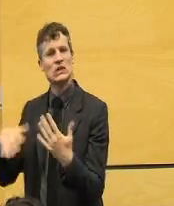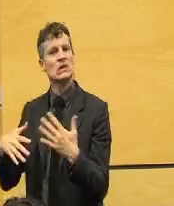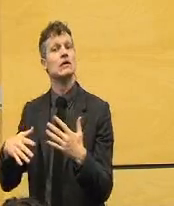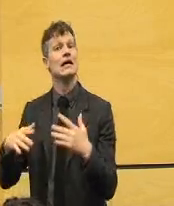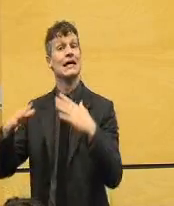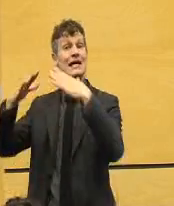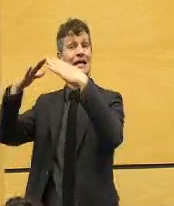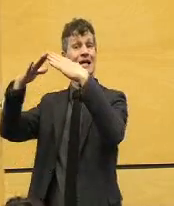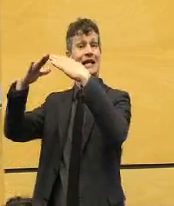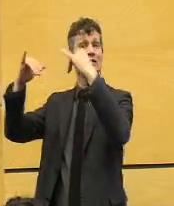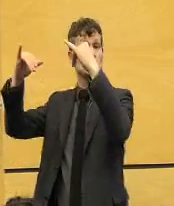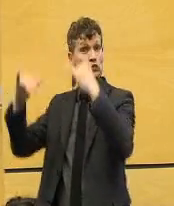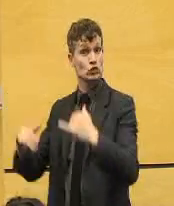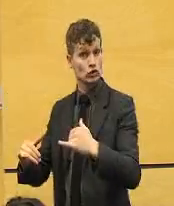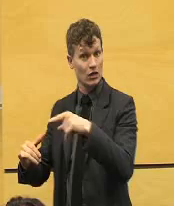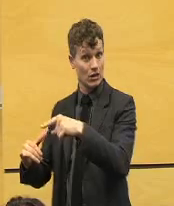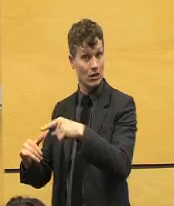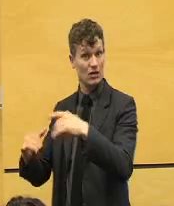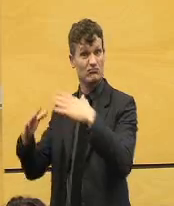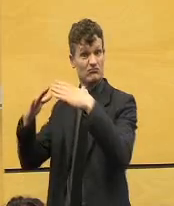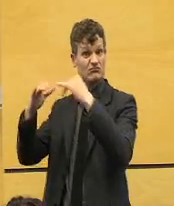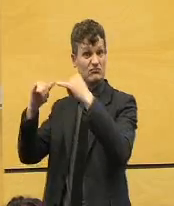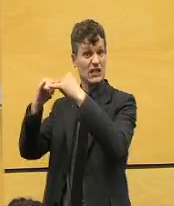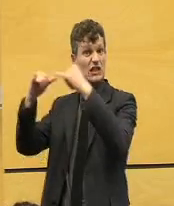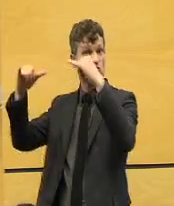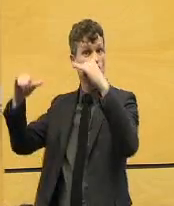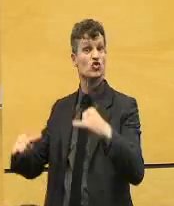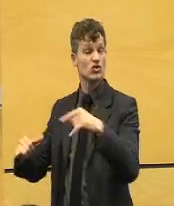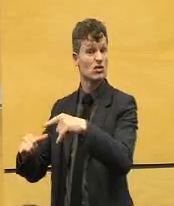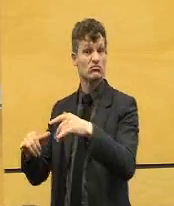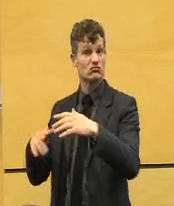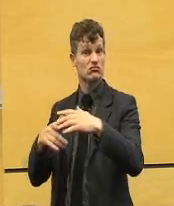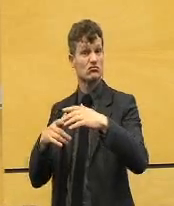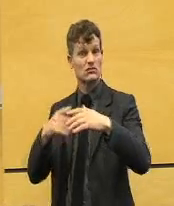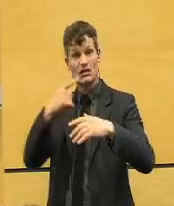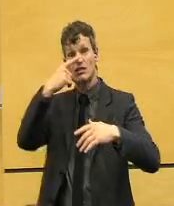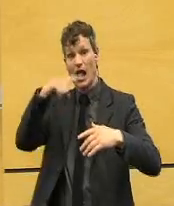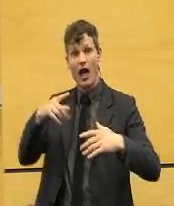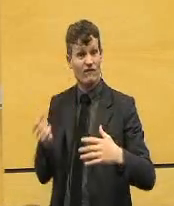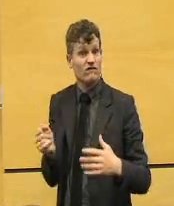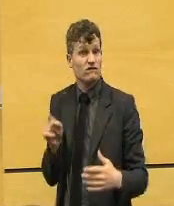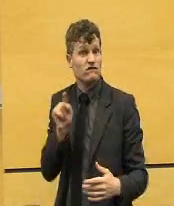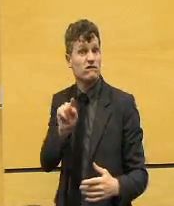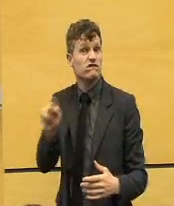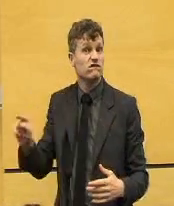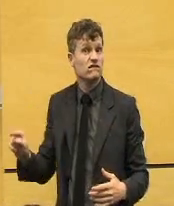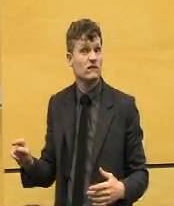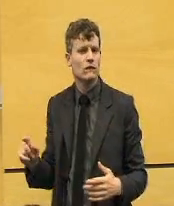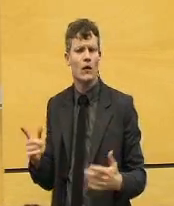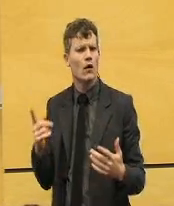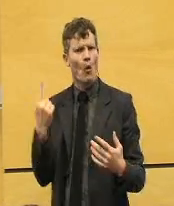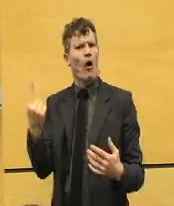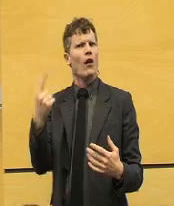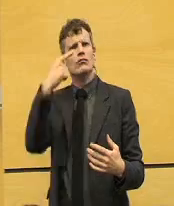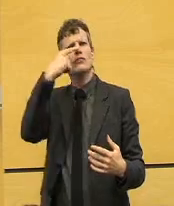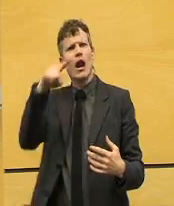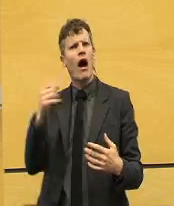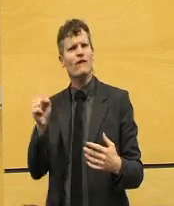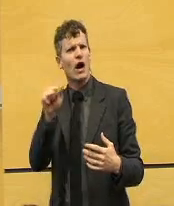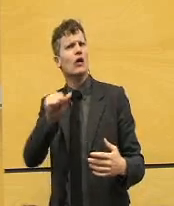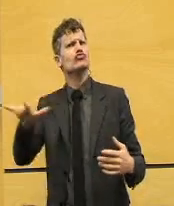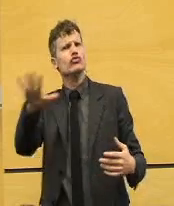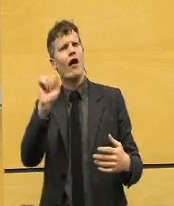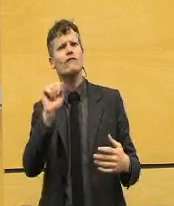institutionalization still exists in Thailand, and also perhaps in other Asian countries.